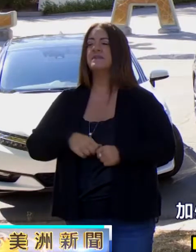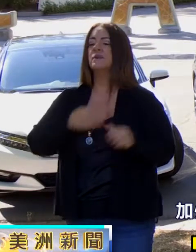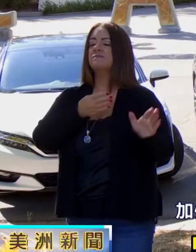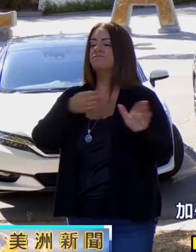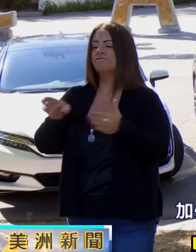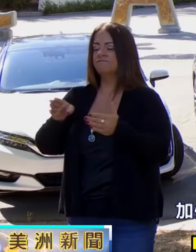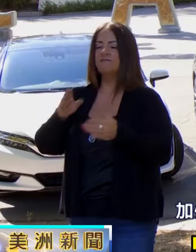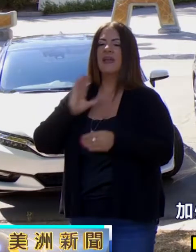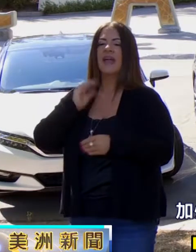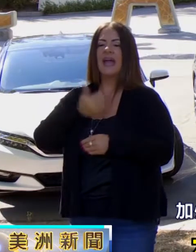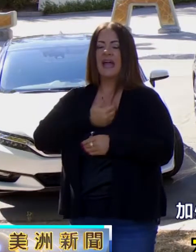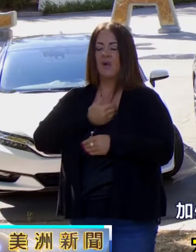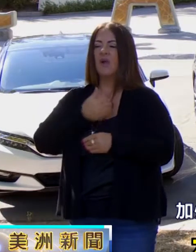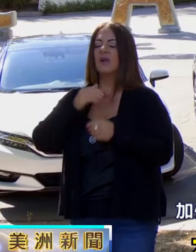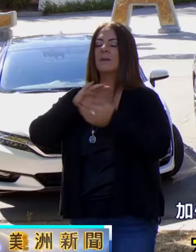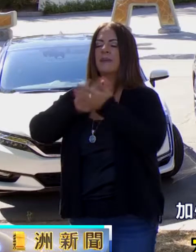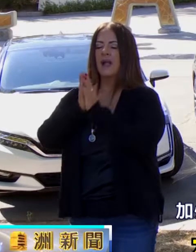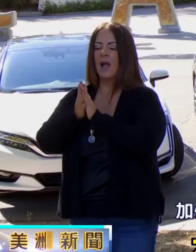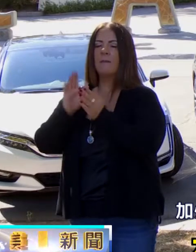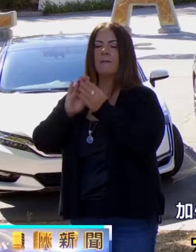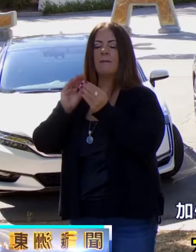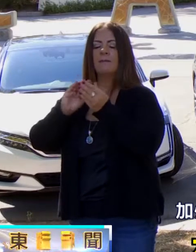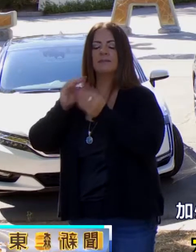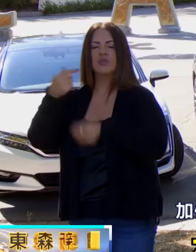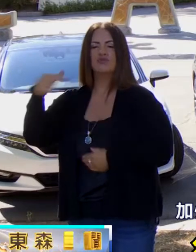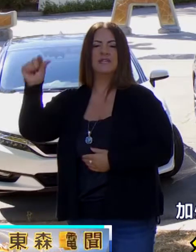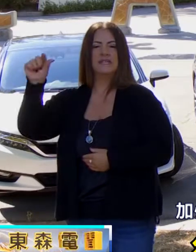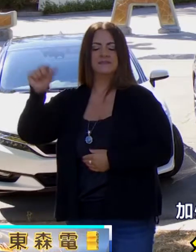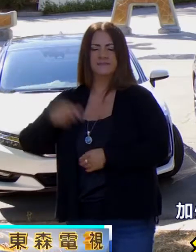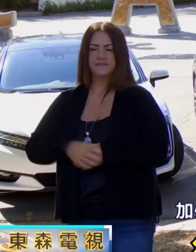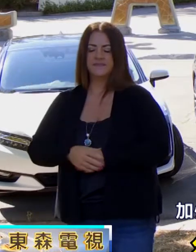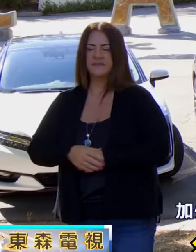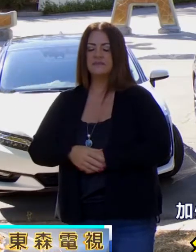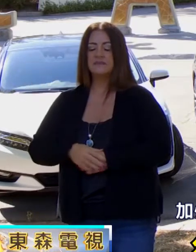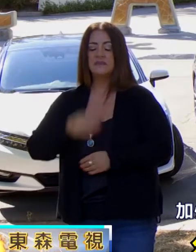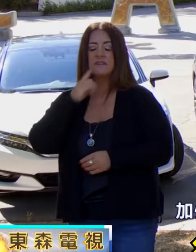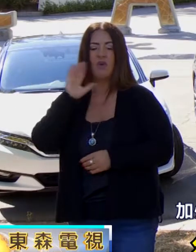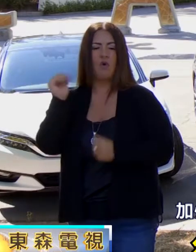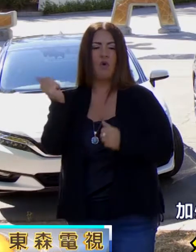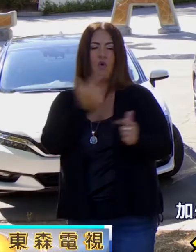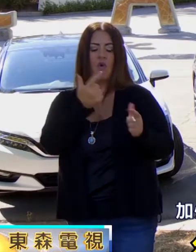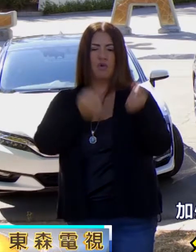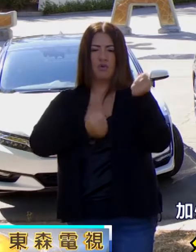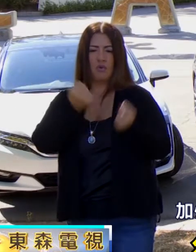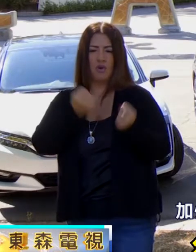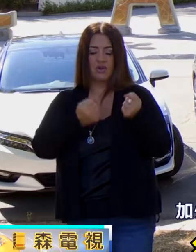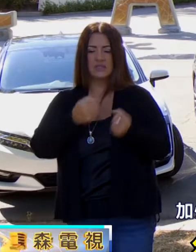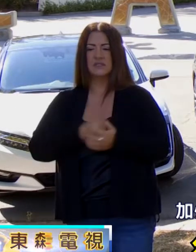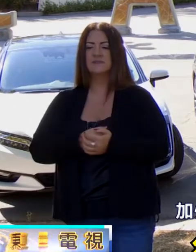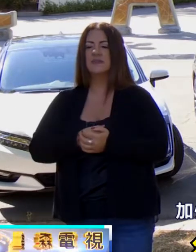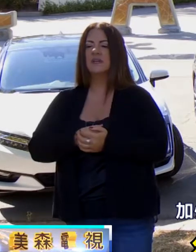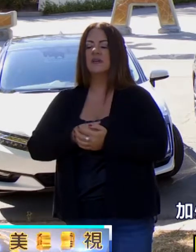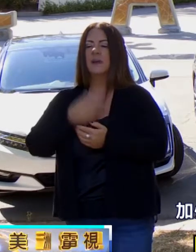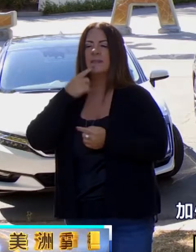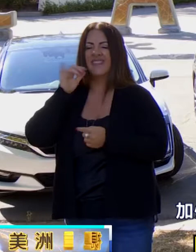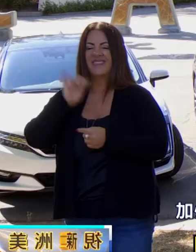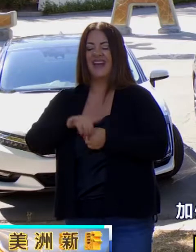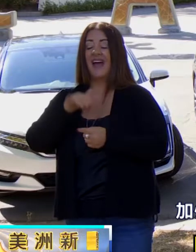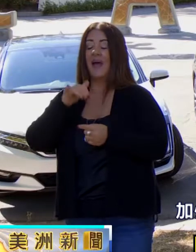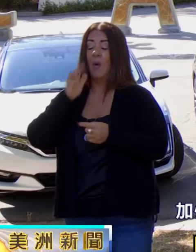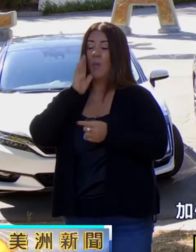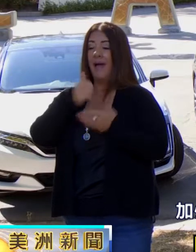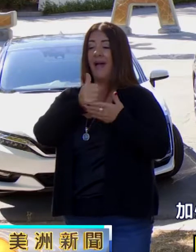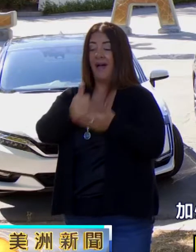decarbonize our vehicle fleet here in the state of California. As a consequence, substantially reducing greenhouse gas emissions as